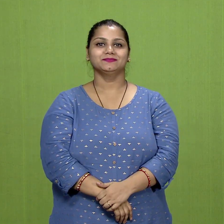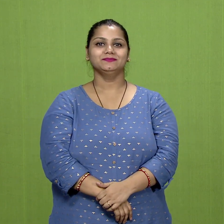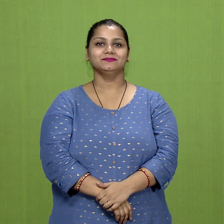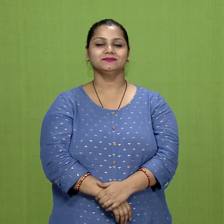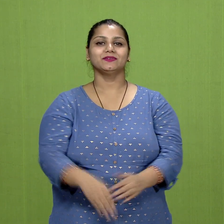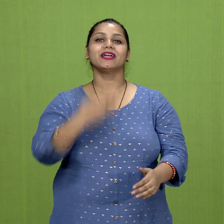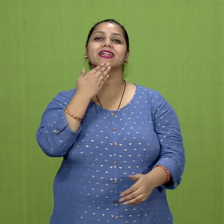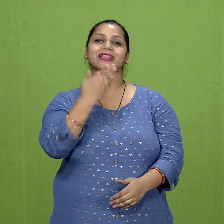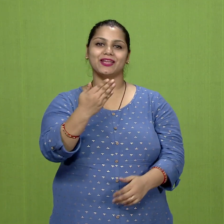Thank you for watching.